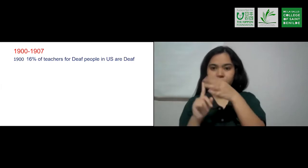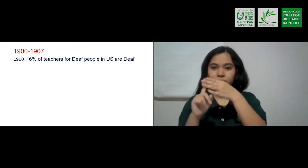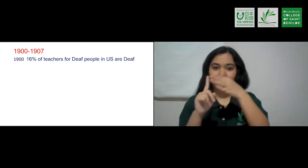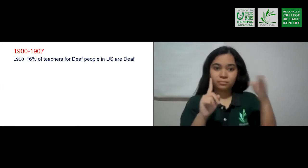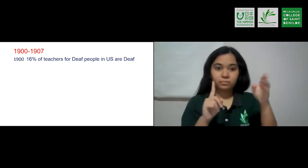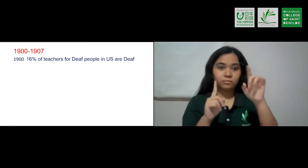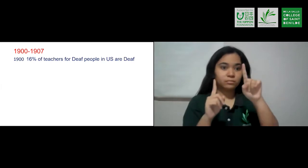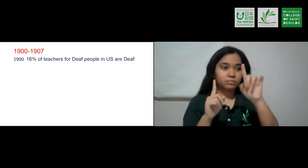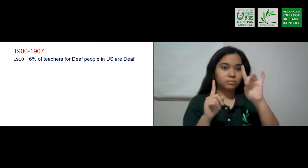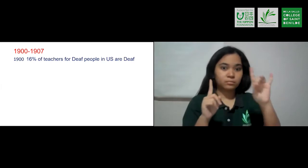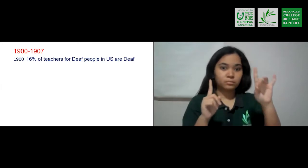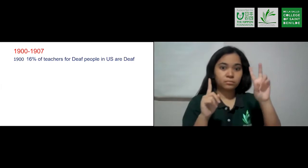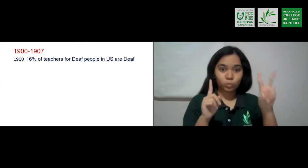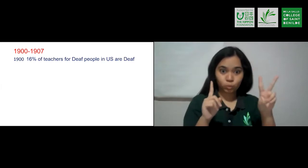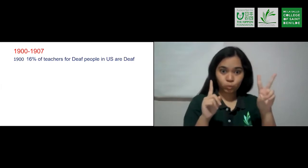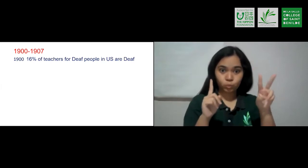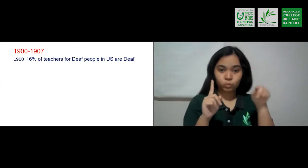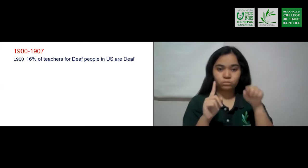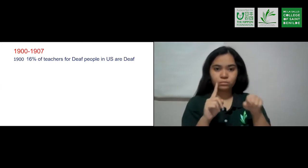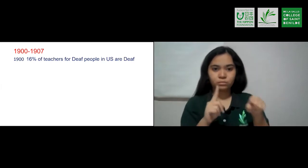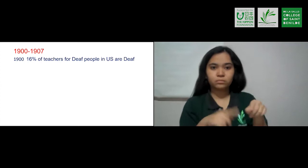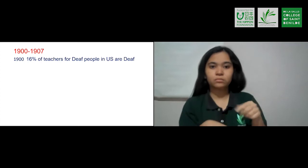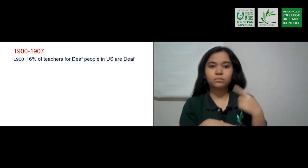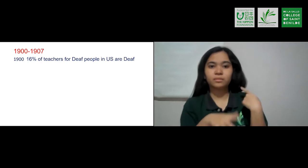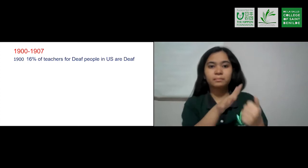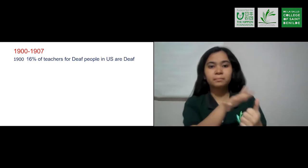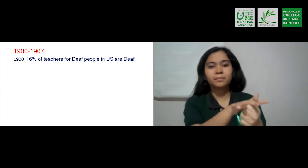In 1867, from 18,